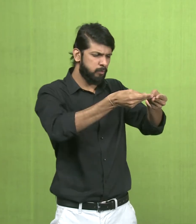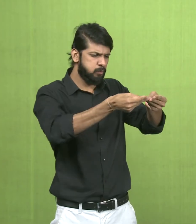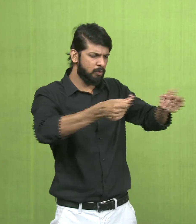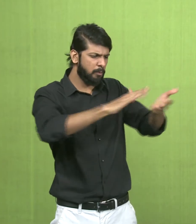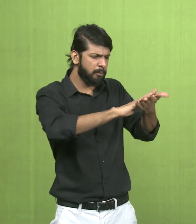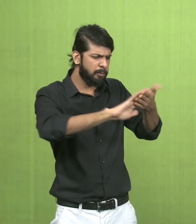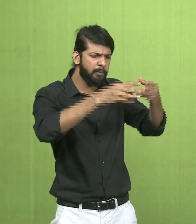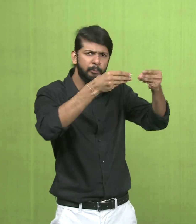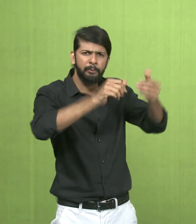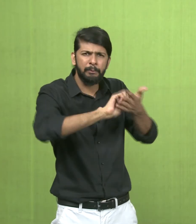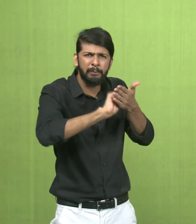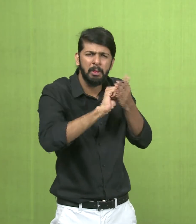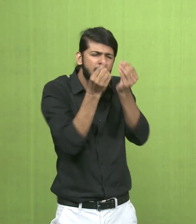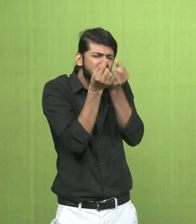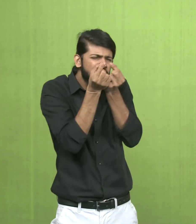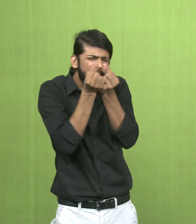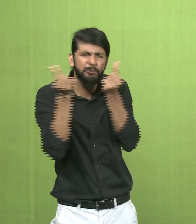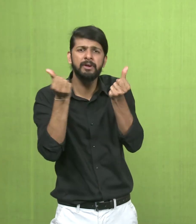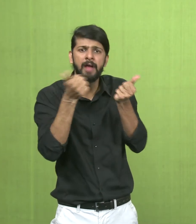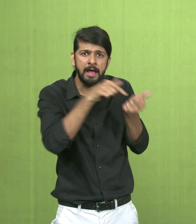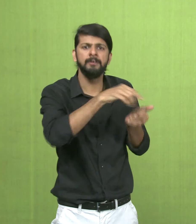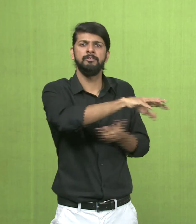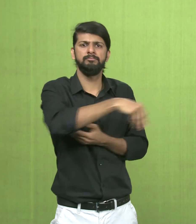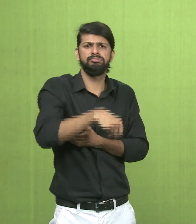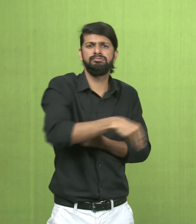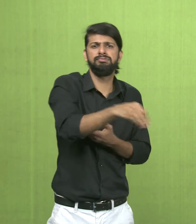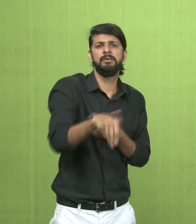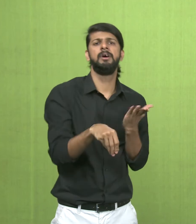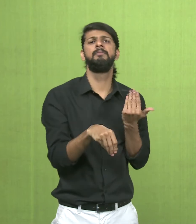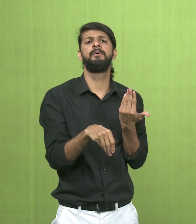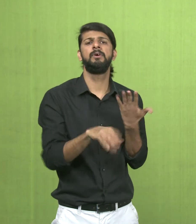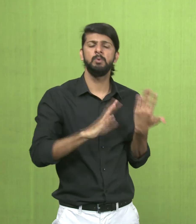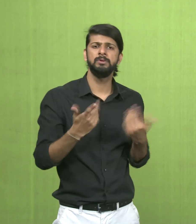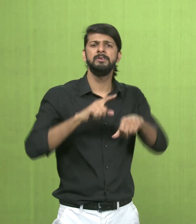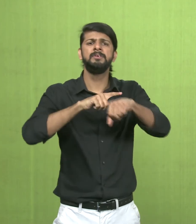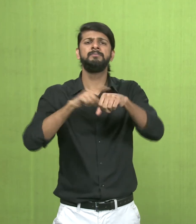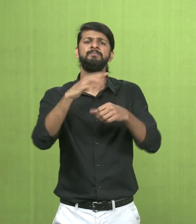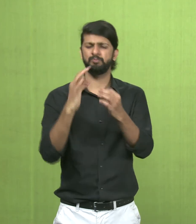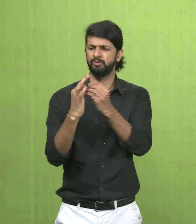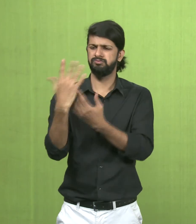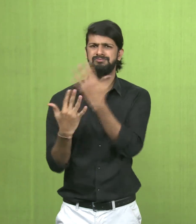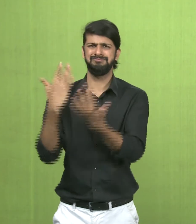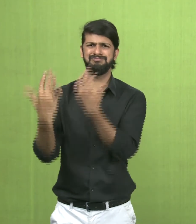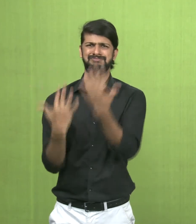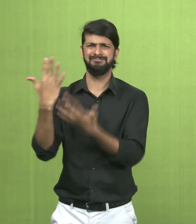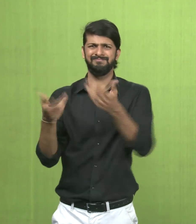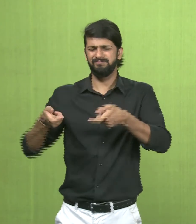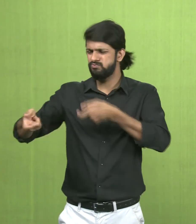and the powder, fine particles, become dry colors or